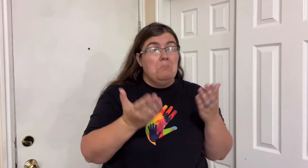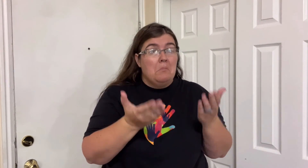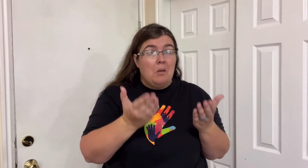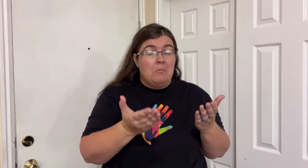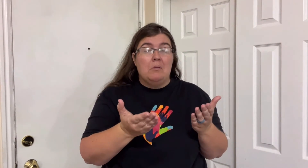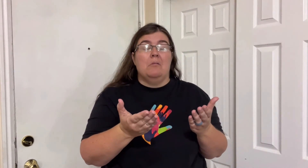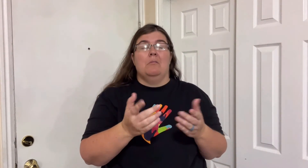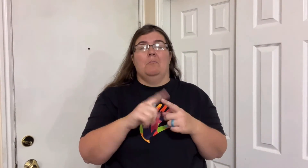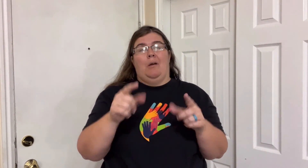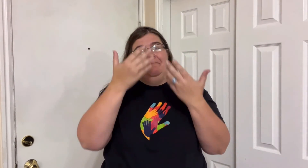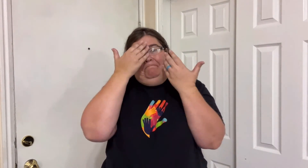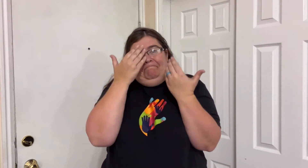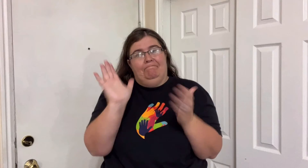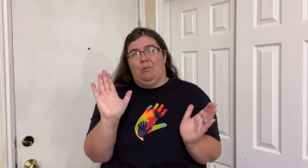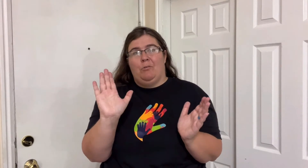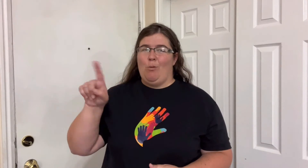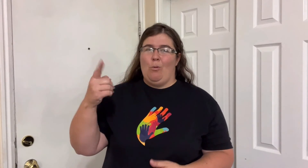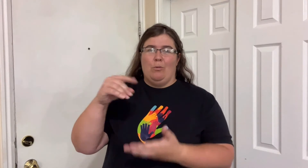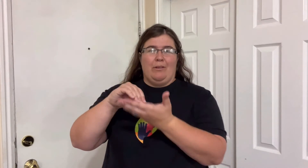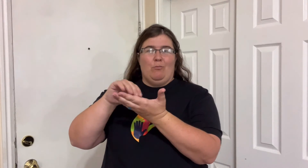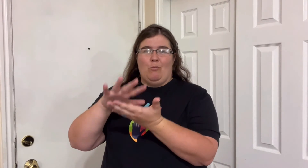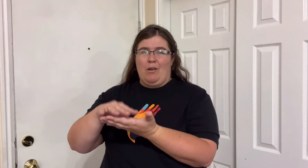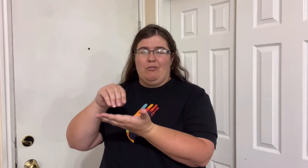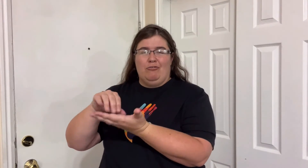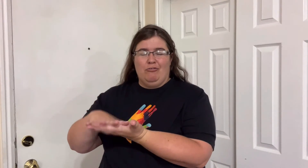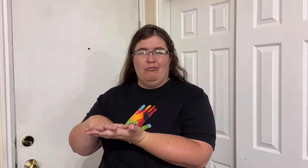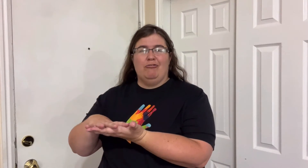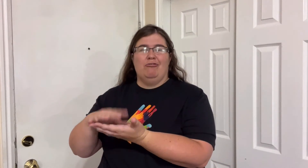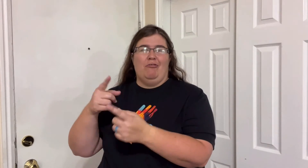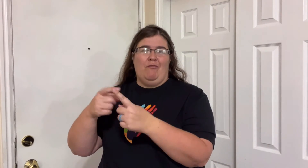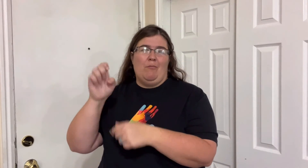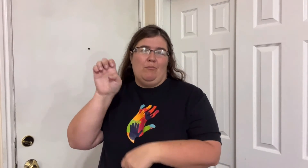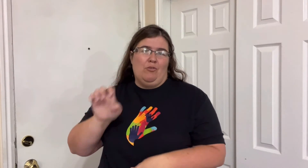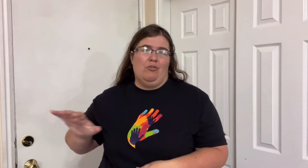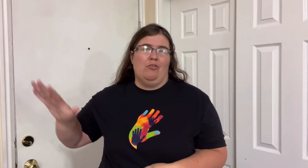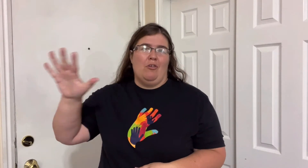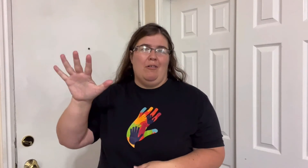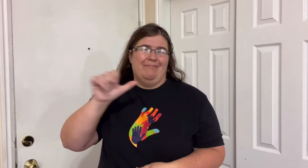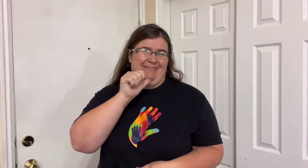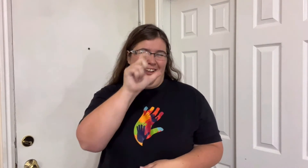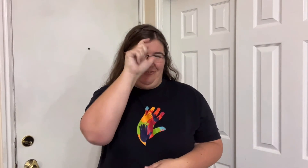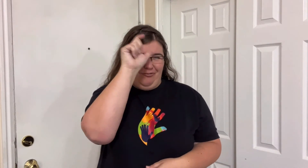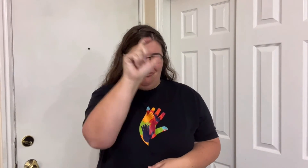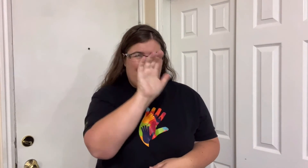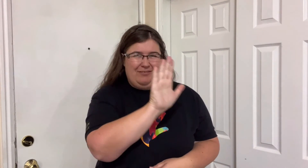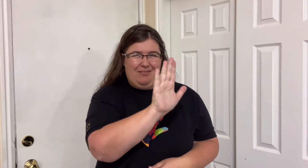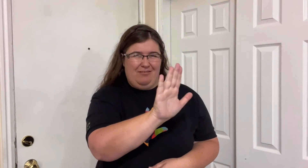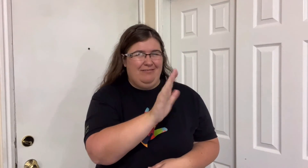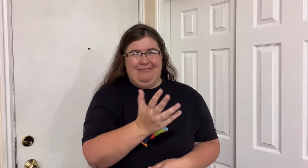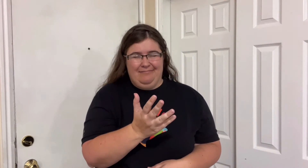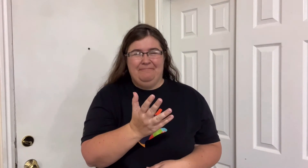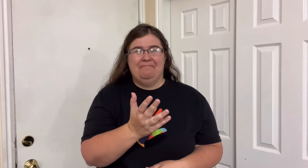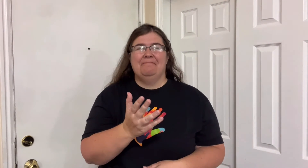Language, TID, but we don't know. And the only records are from Europe, not Turkish